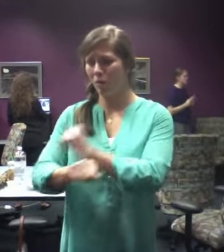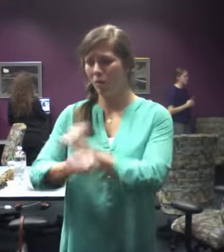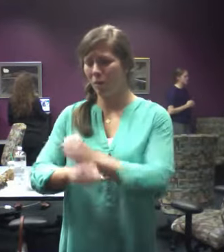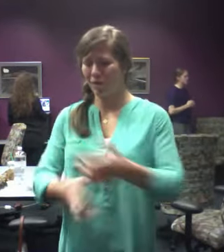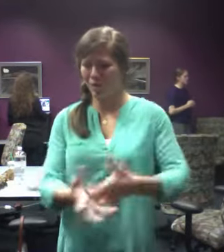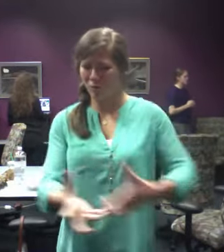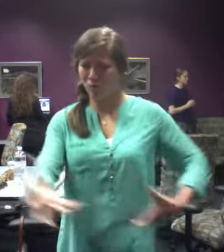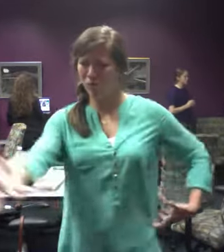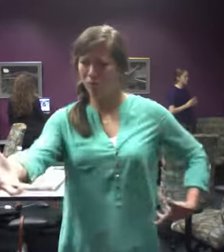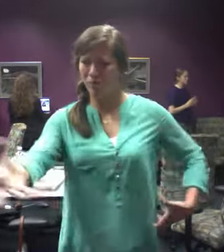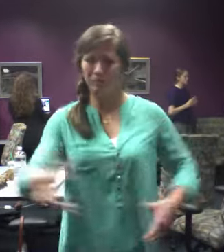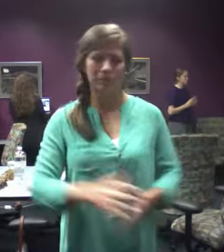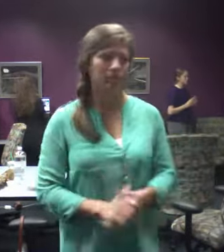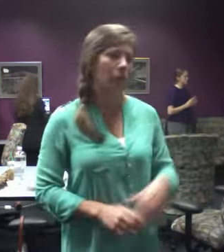them.